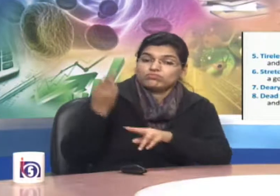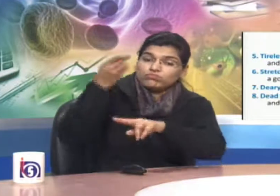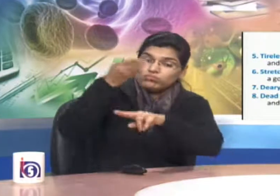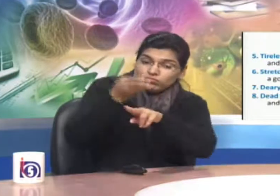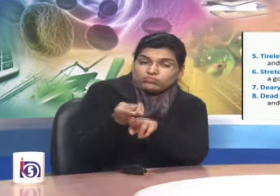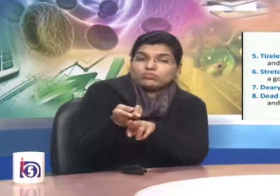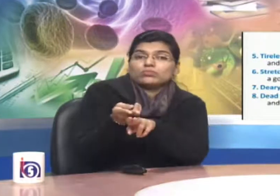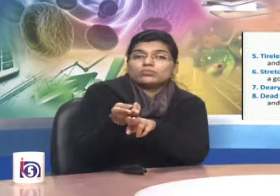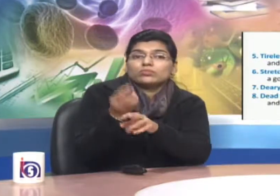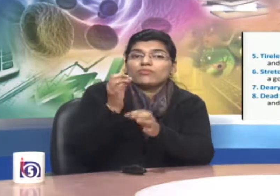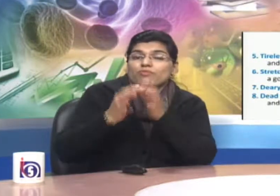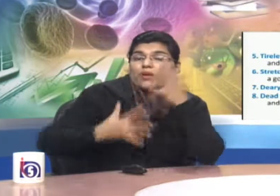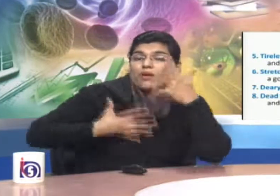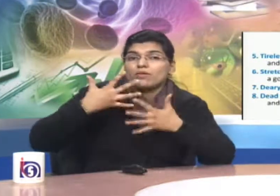For example, sati system.